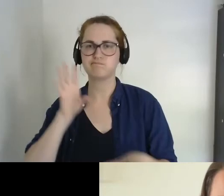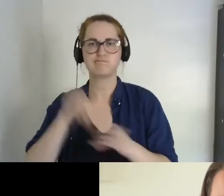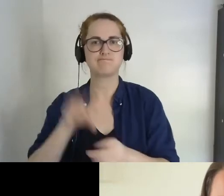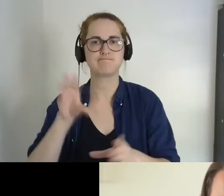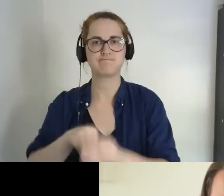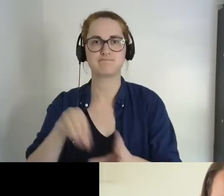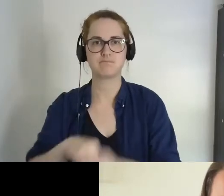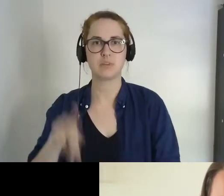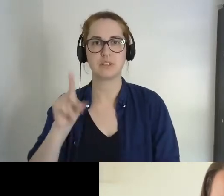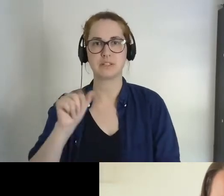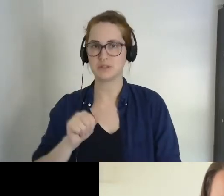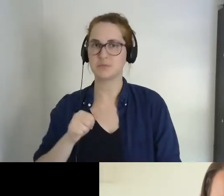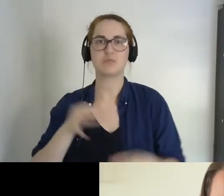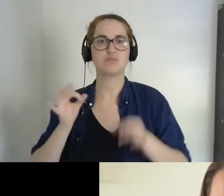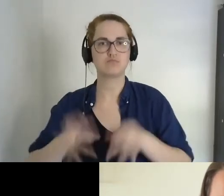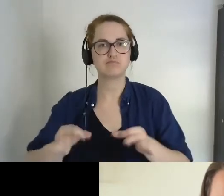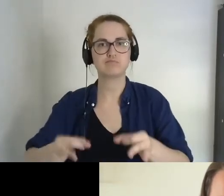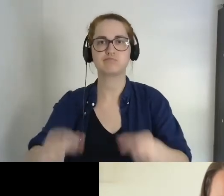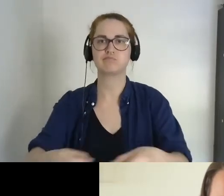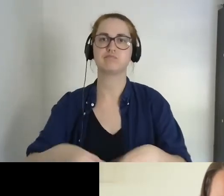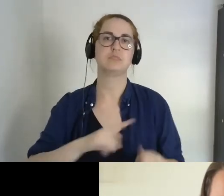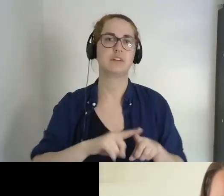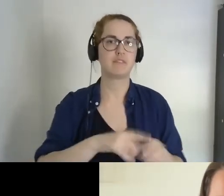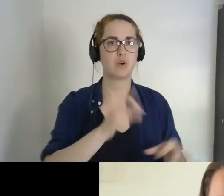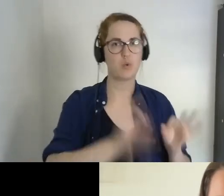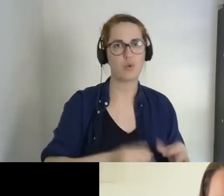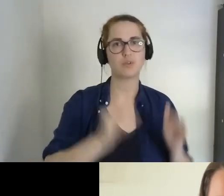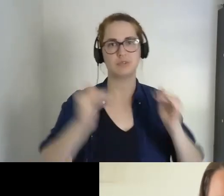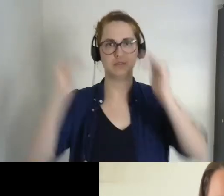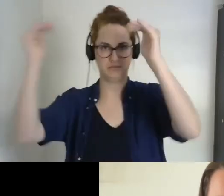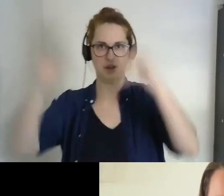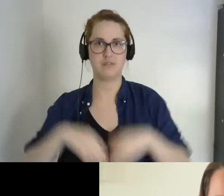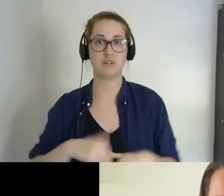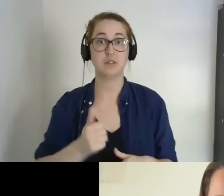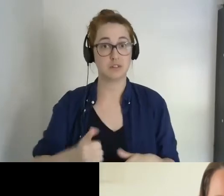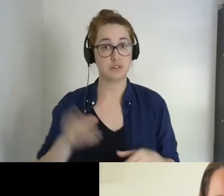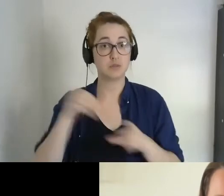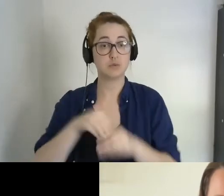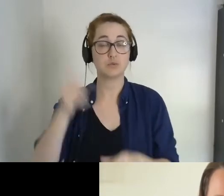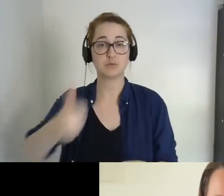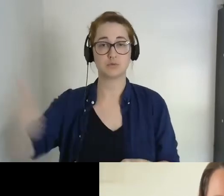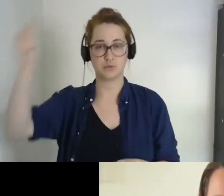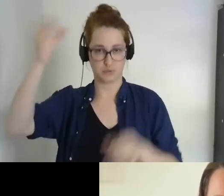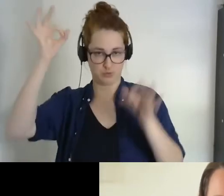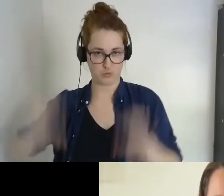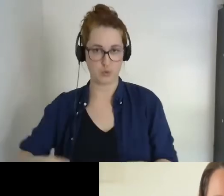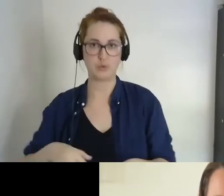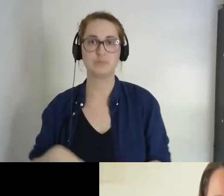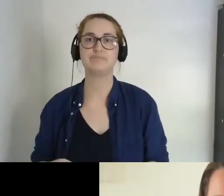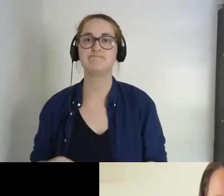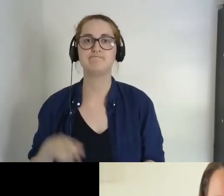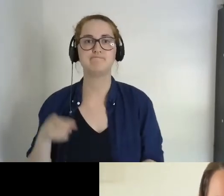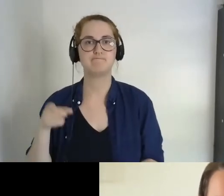Supreme Court of Canada. Carrie has presented law reform and policy submissions about disability law issues